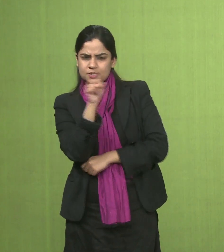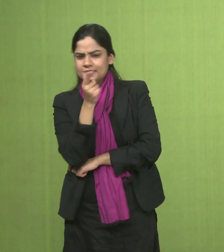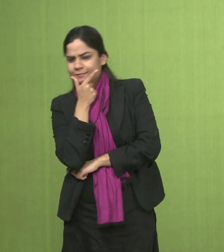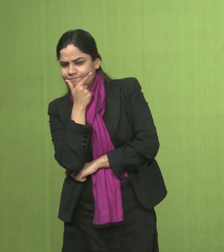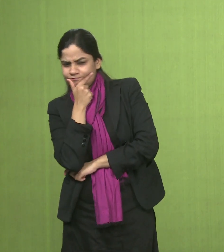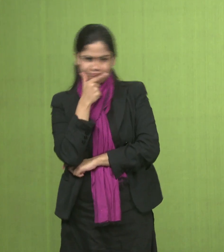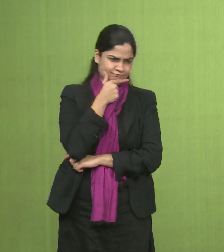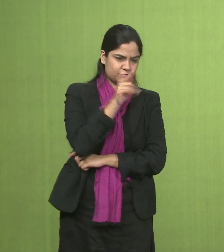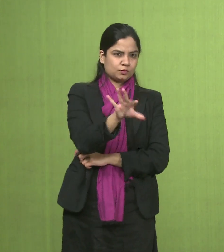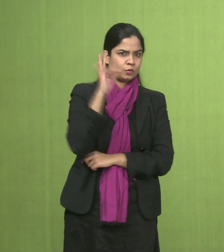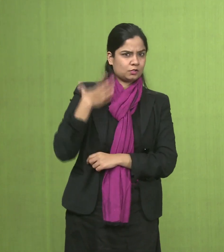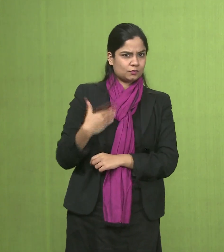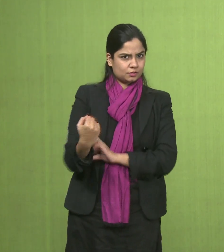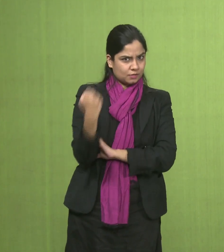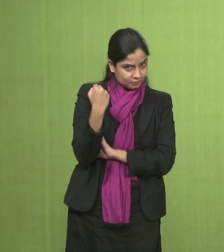Right to choose.